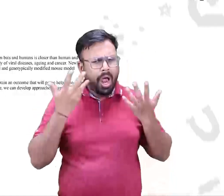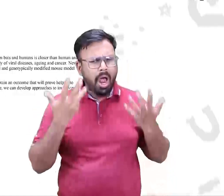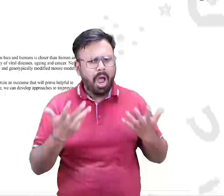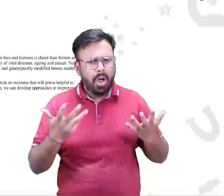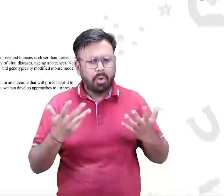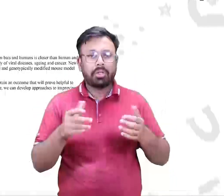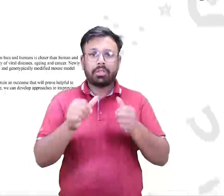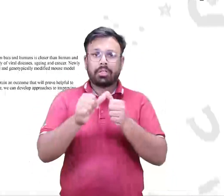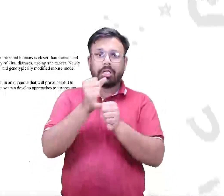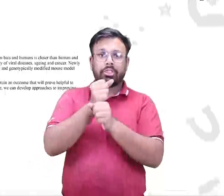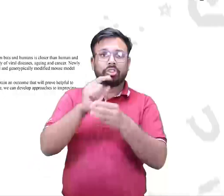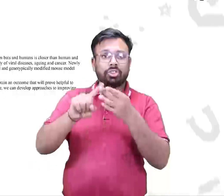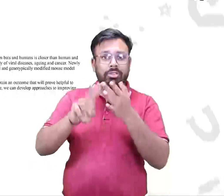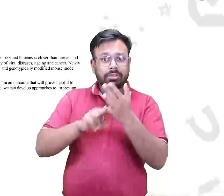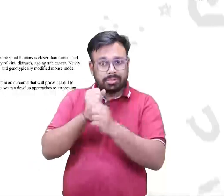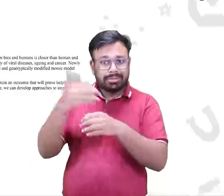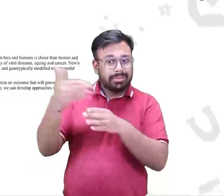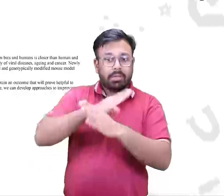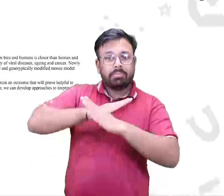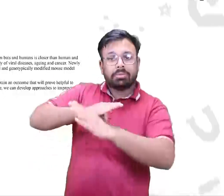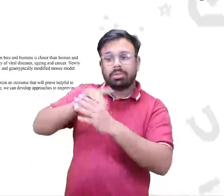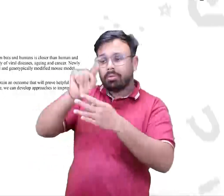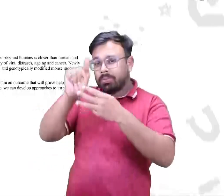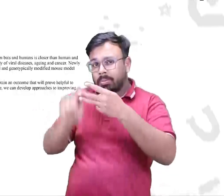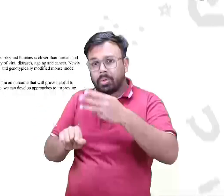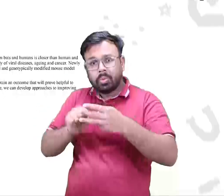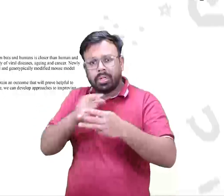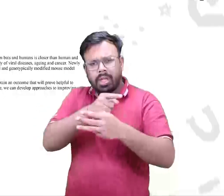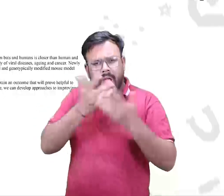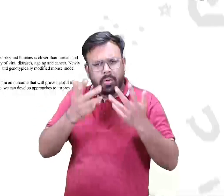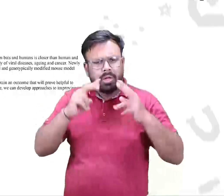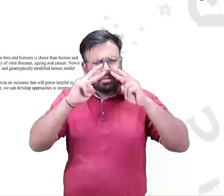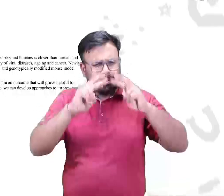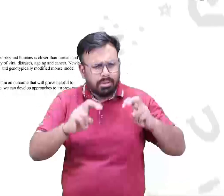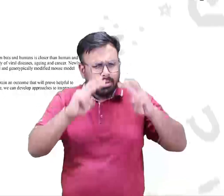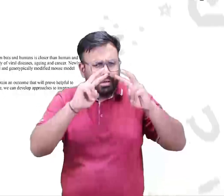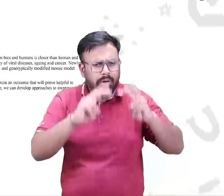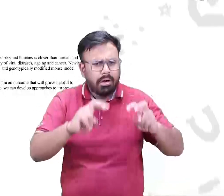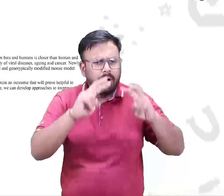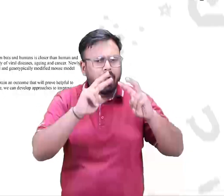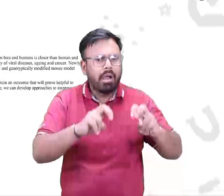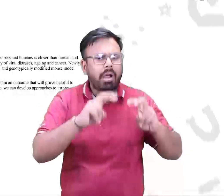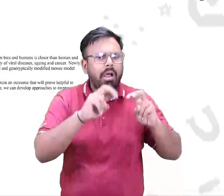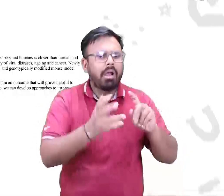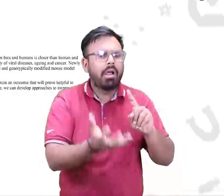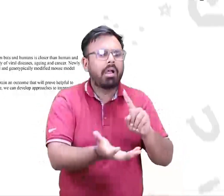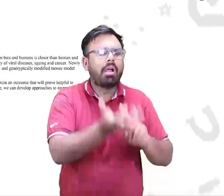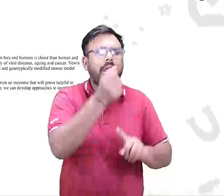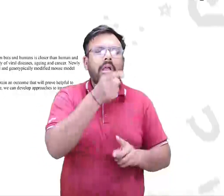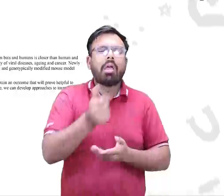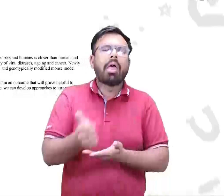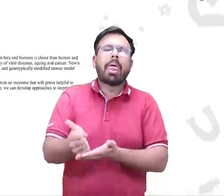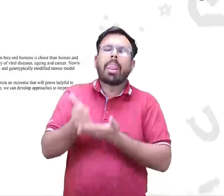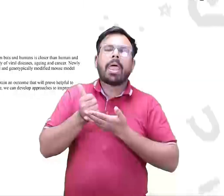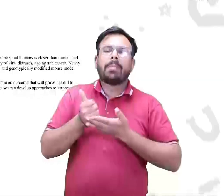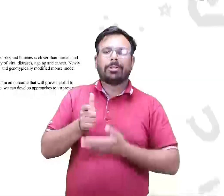Newly developed in vivo model include a bat mouse